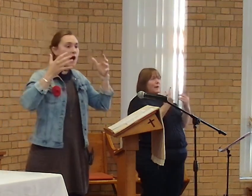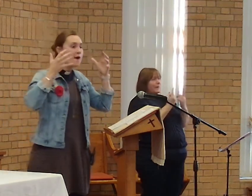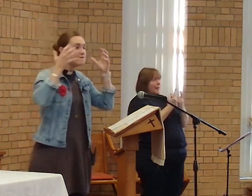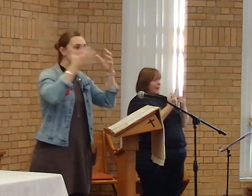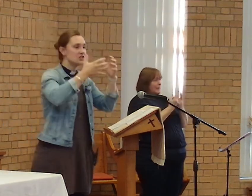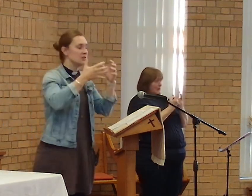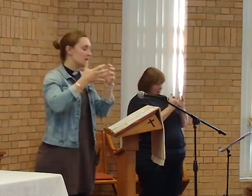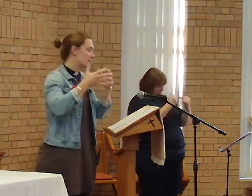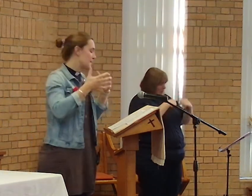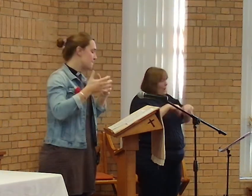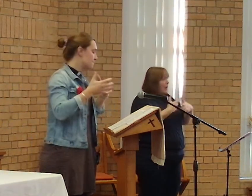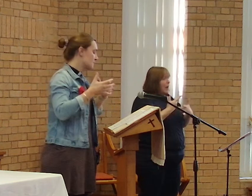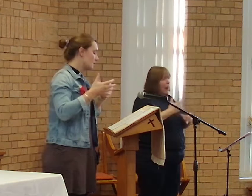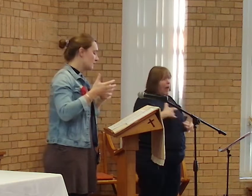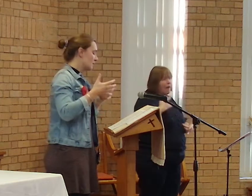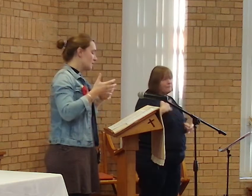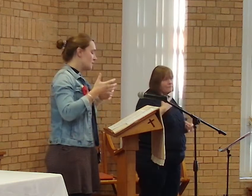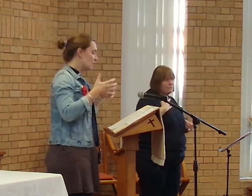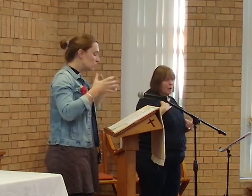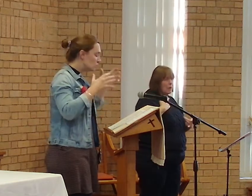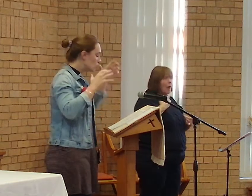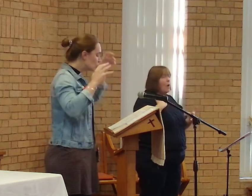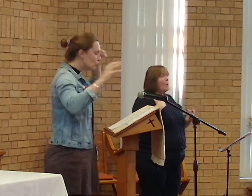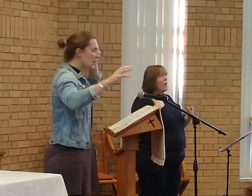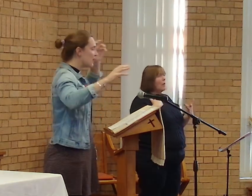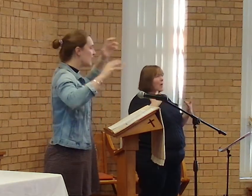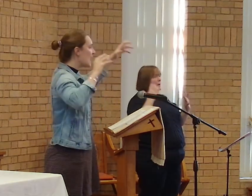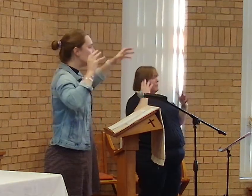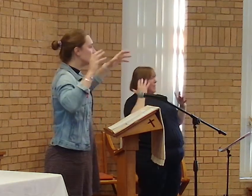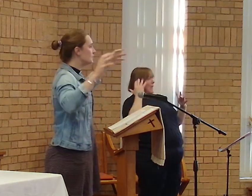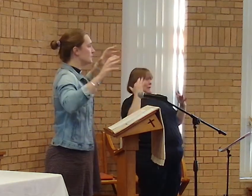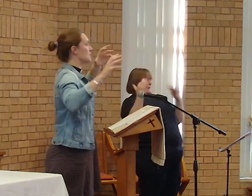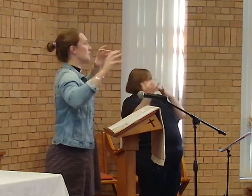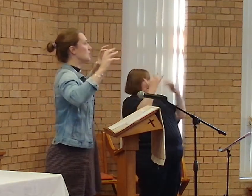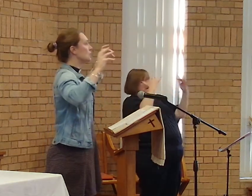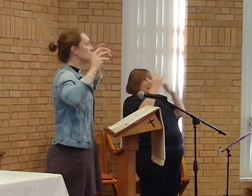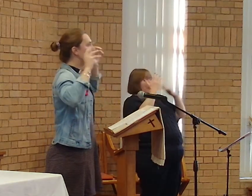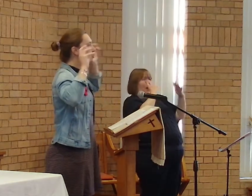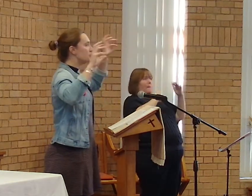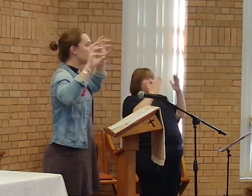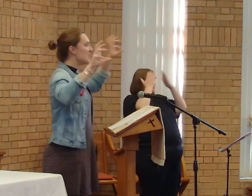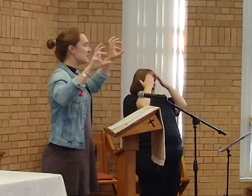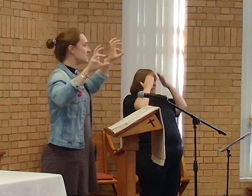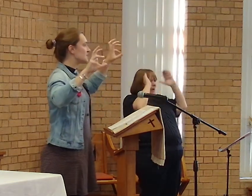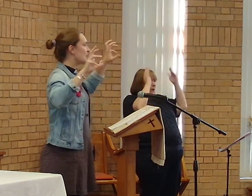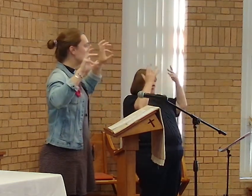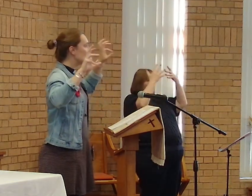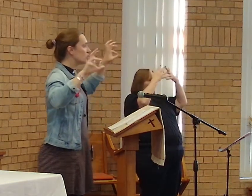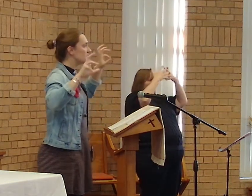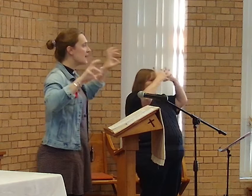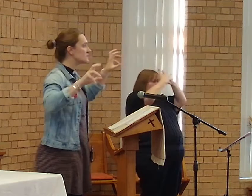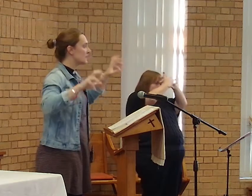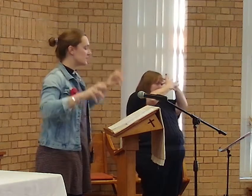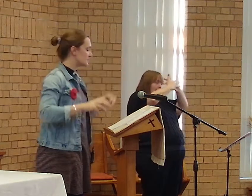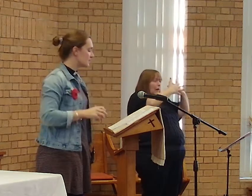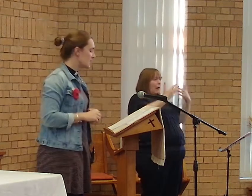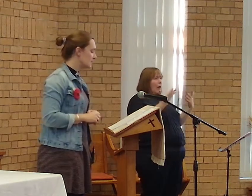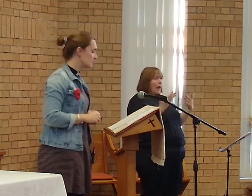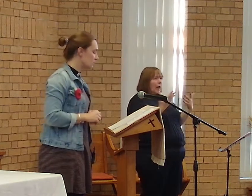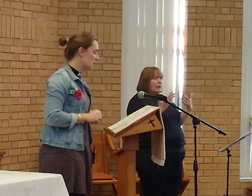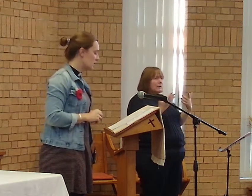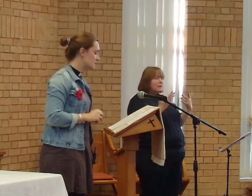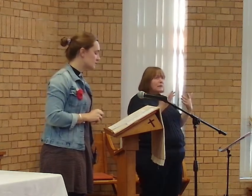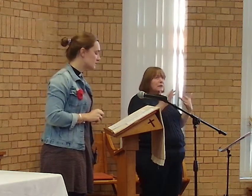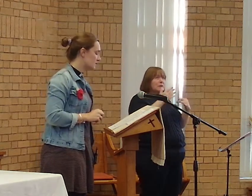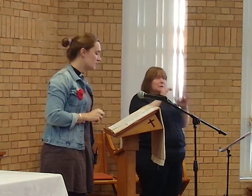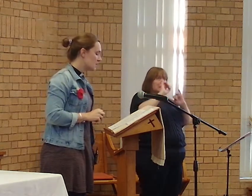clutter our vision, that will crowd out the good things that God tells us in